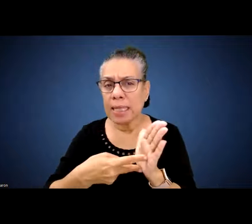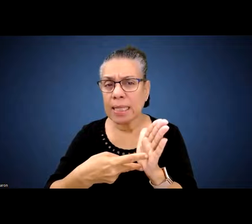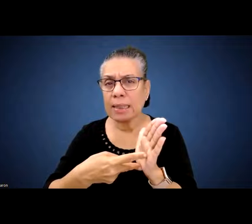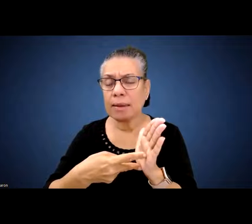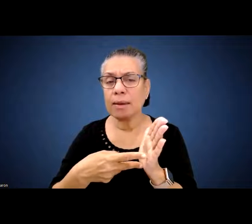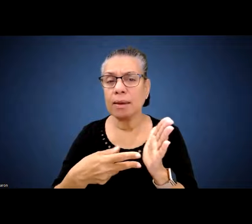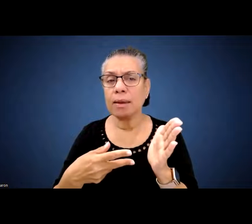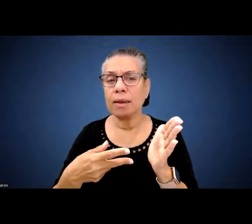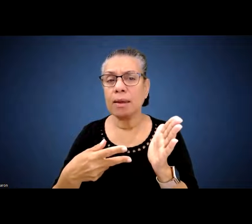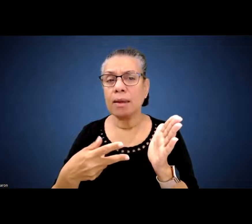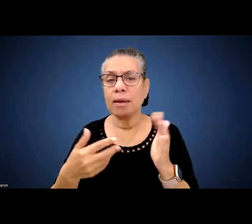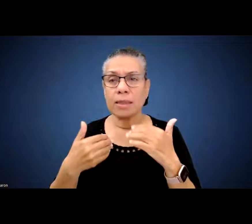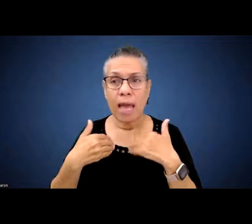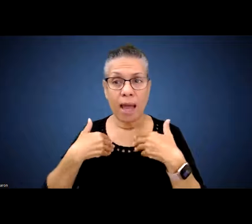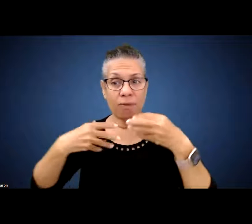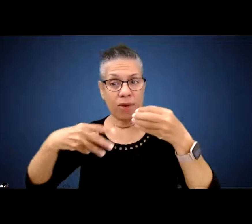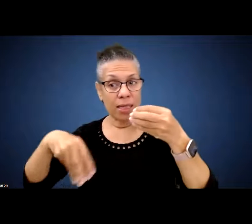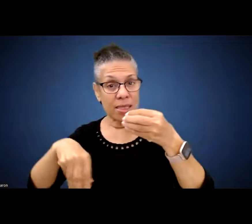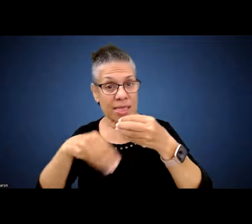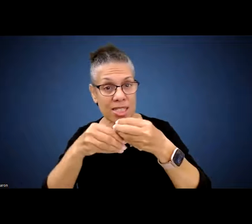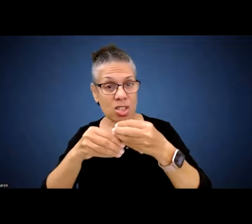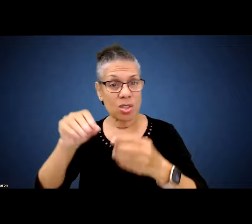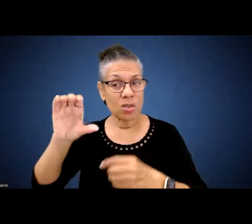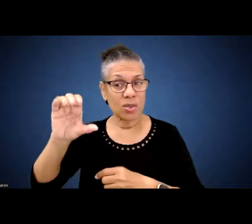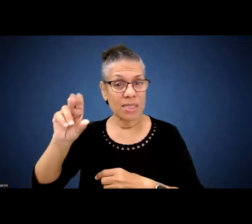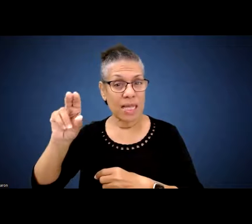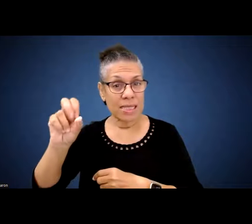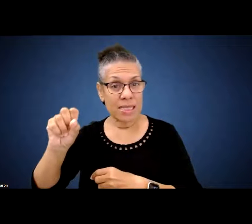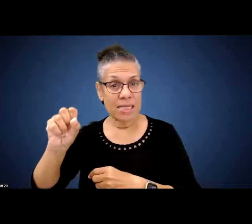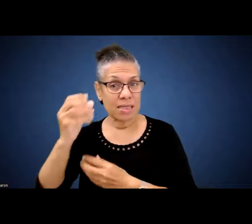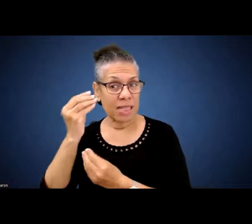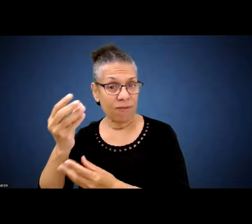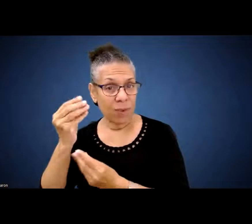the additional census data and